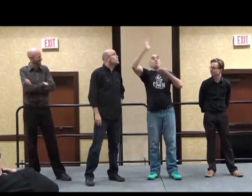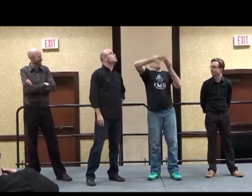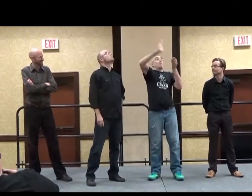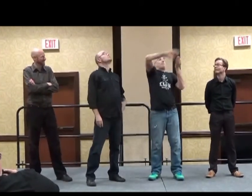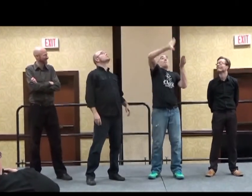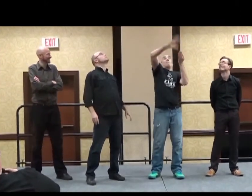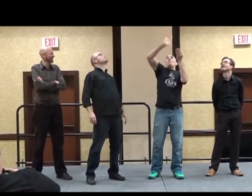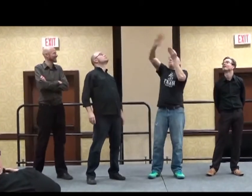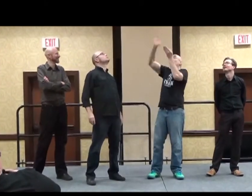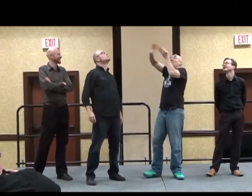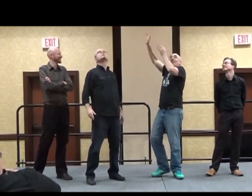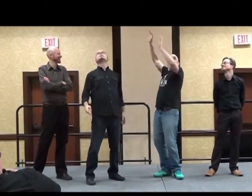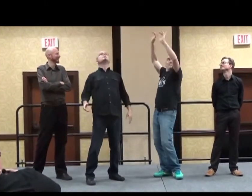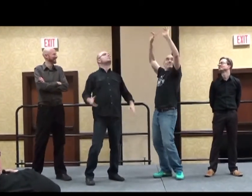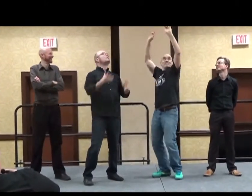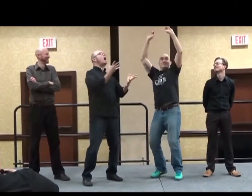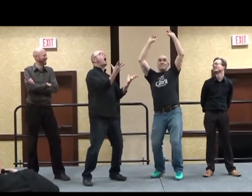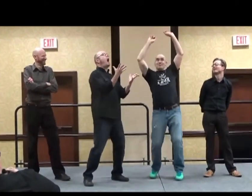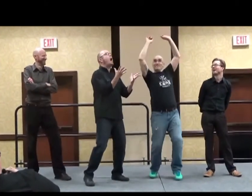Okay, I'm throwing this out.